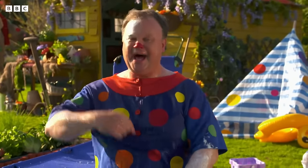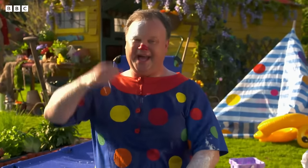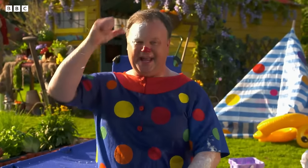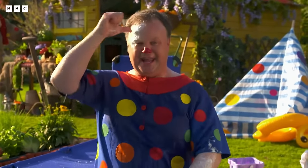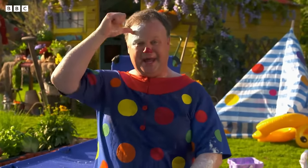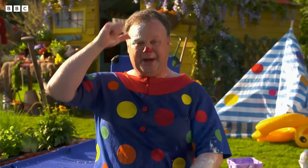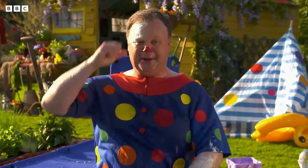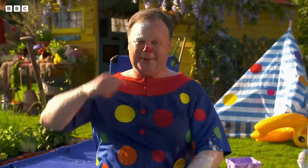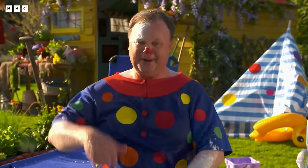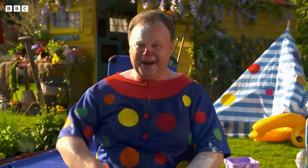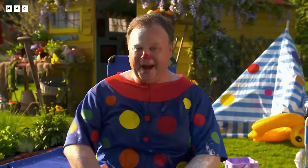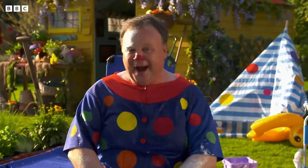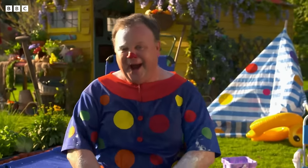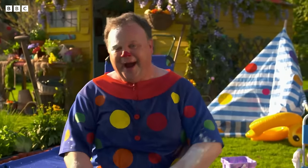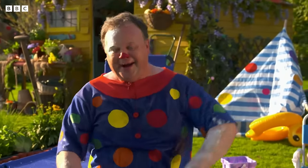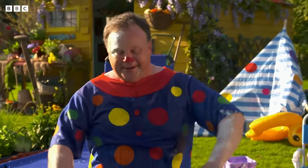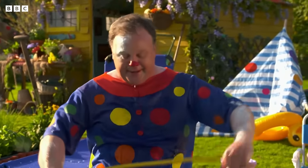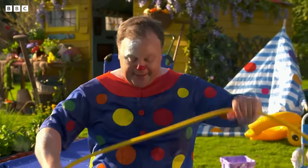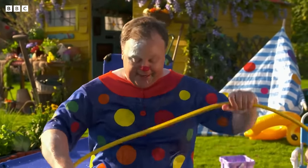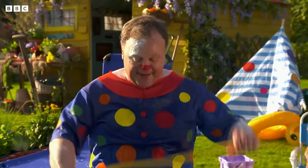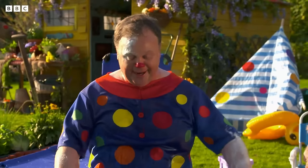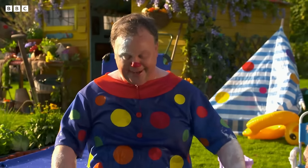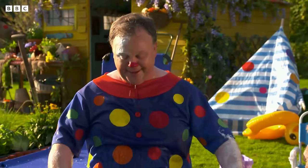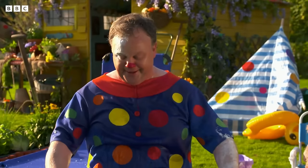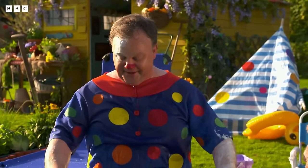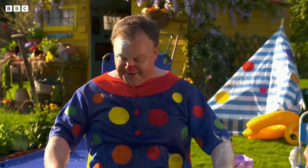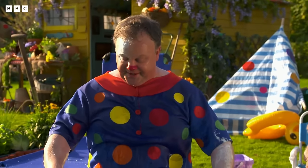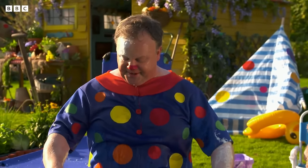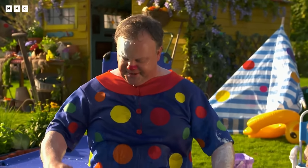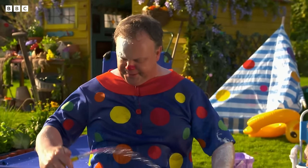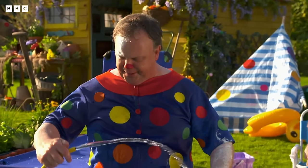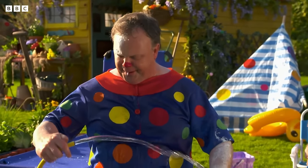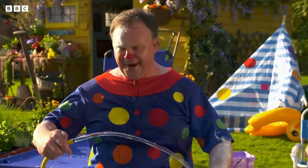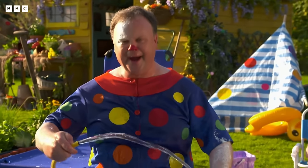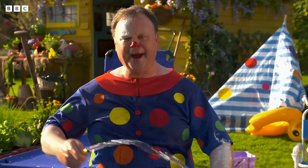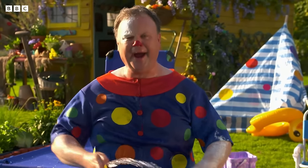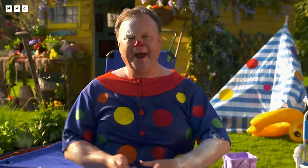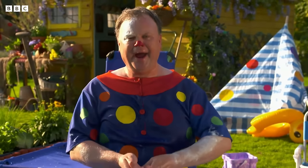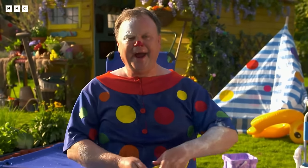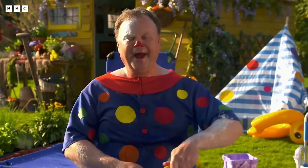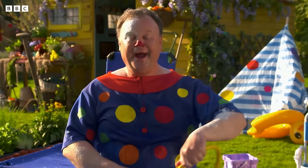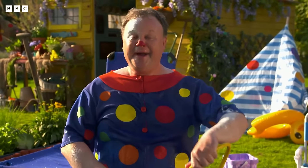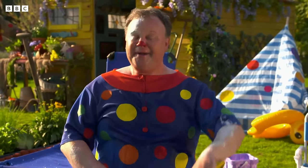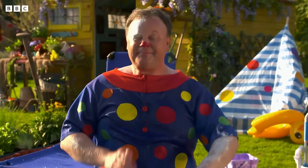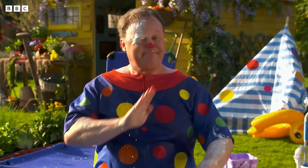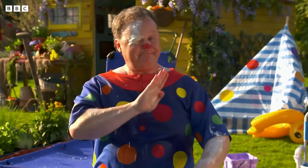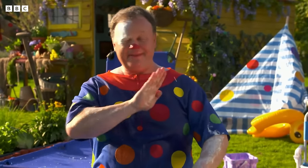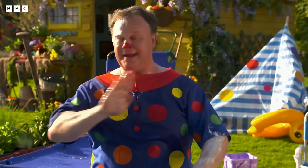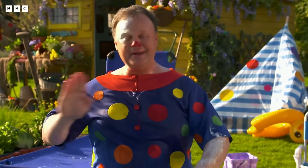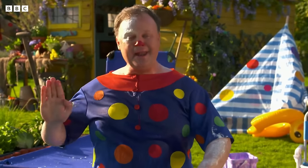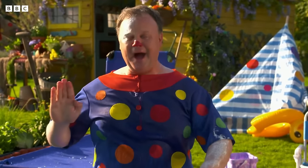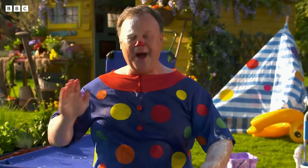I know. Oh, you don't look very relaxed, Mr. Tumble. No!